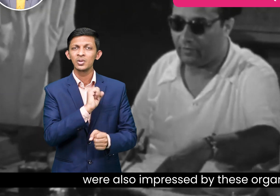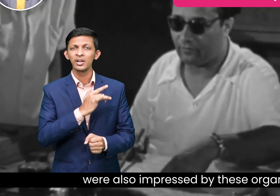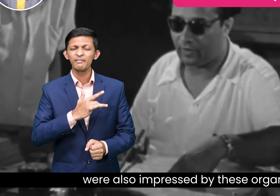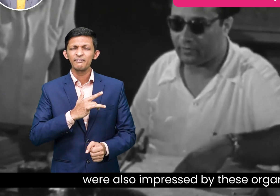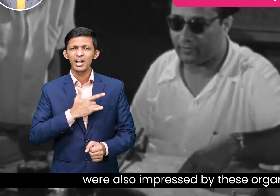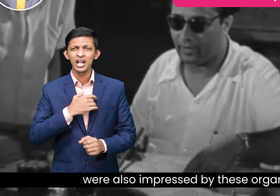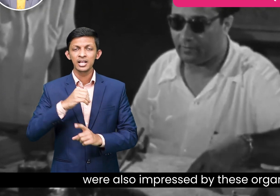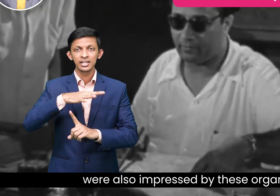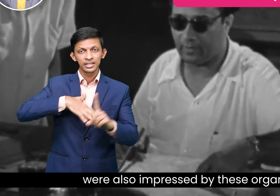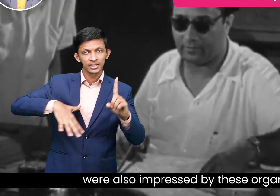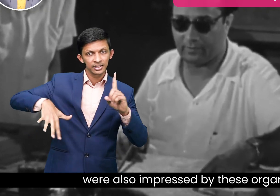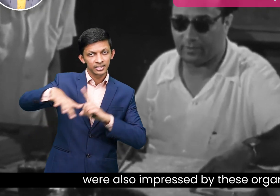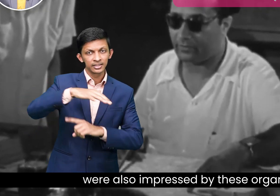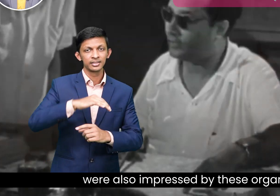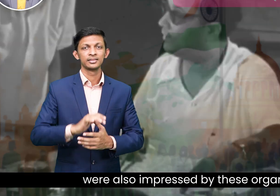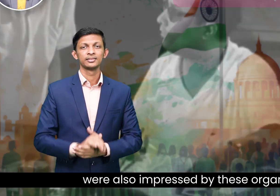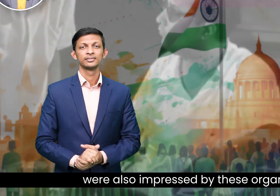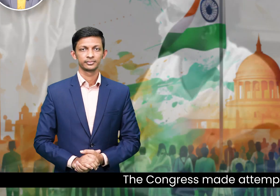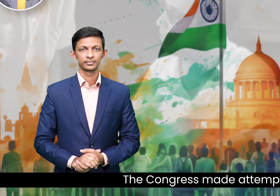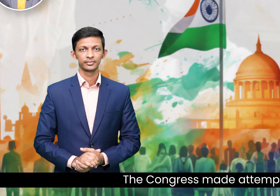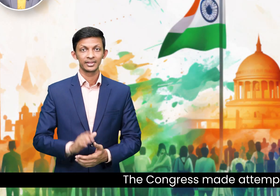these organizations.